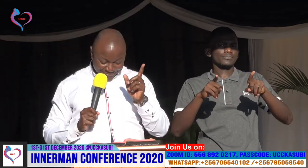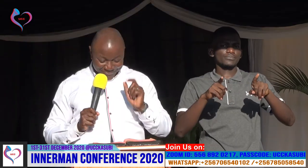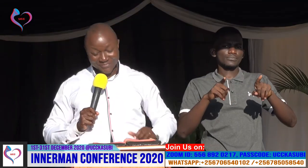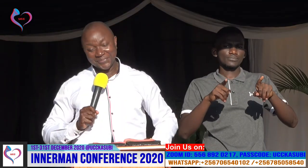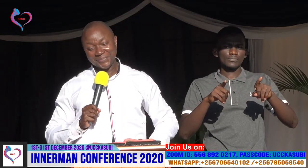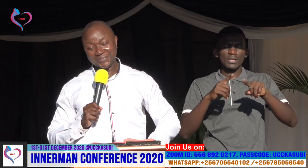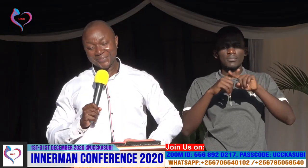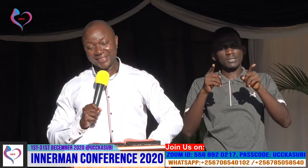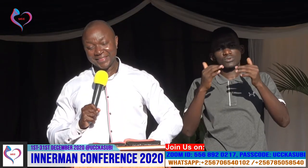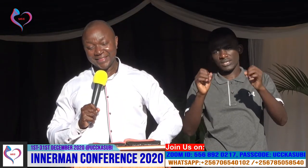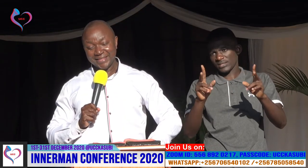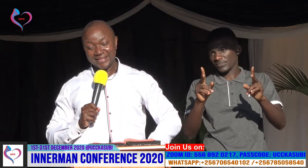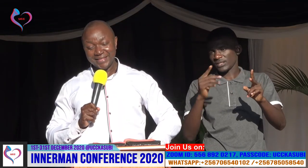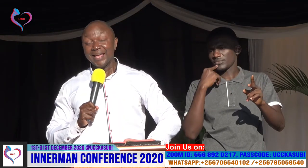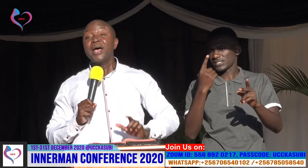this. Kanjogere chino.